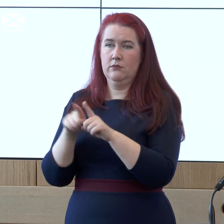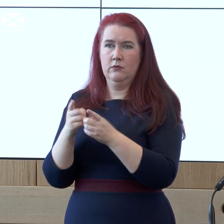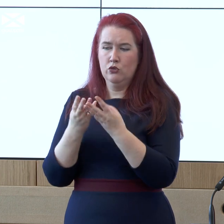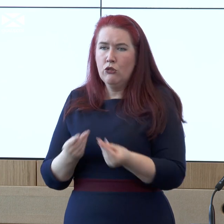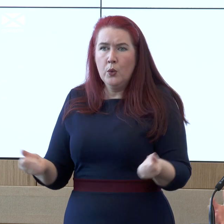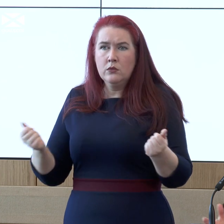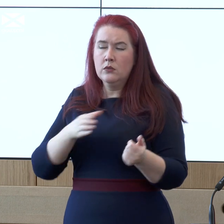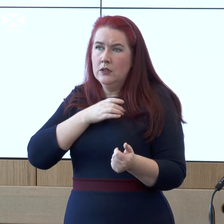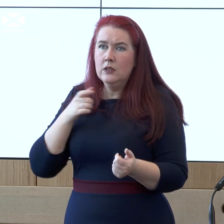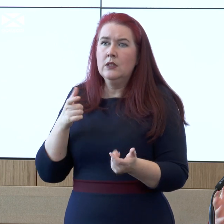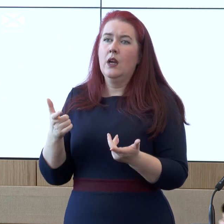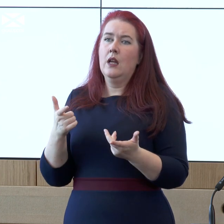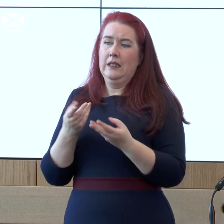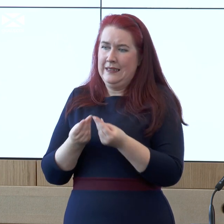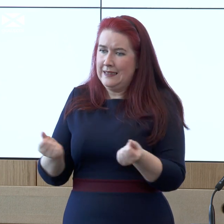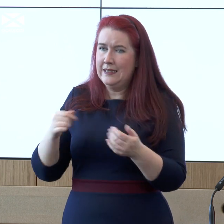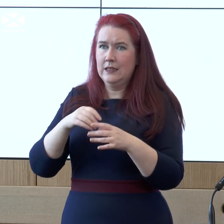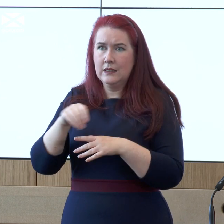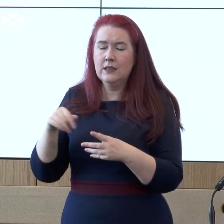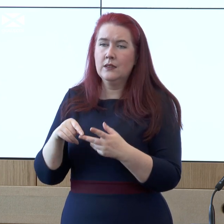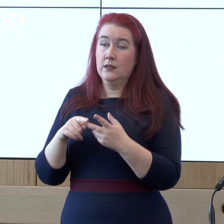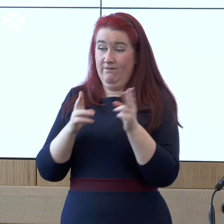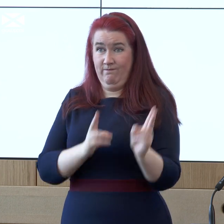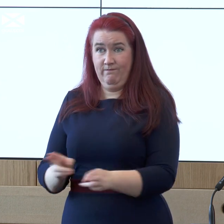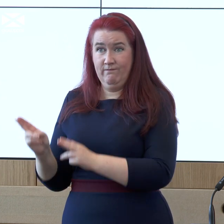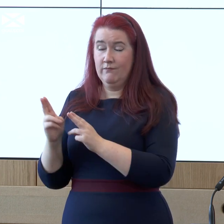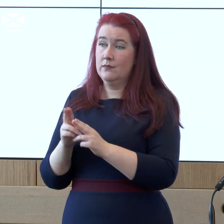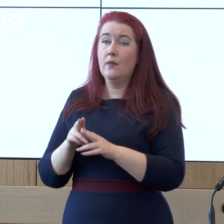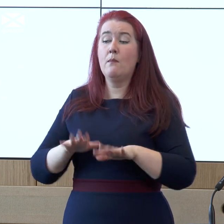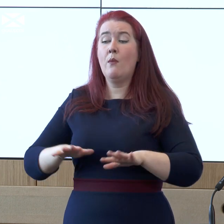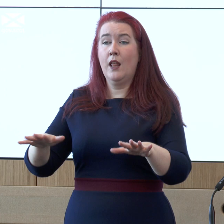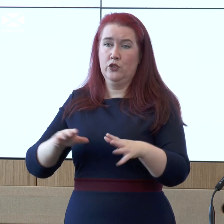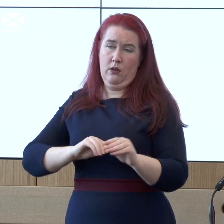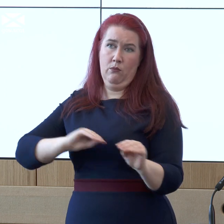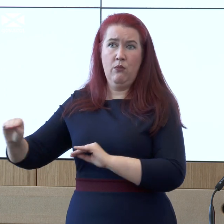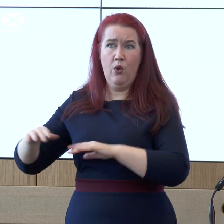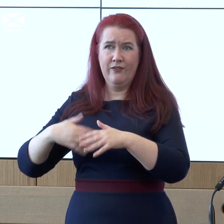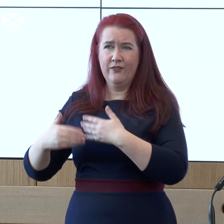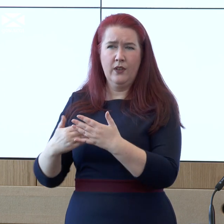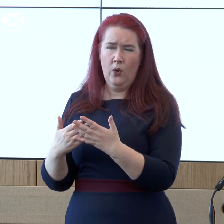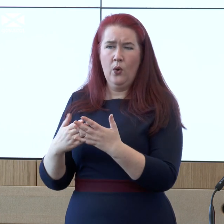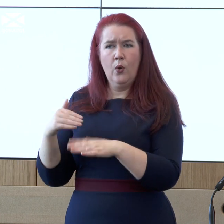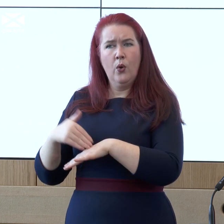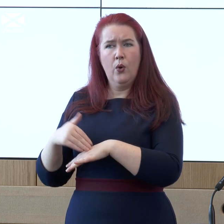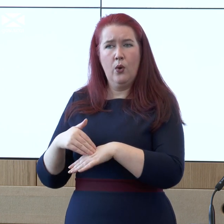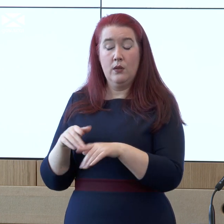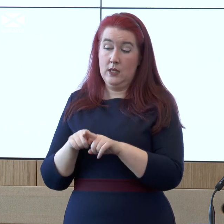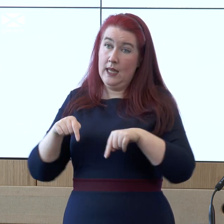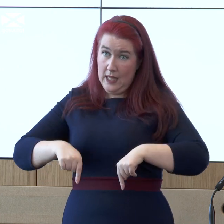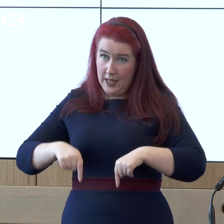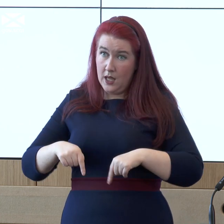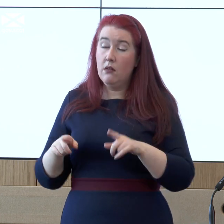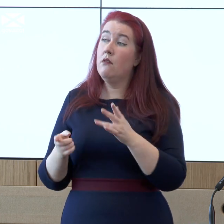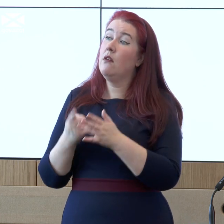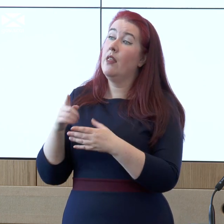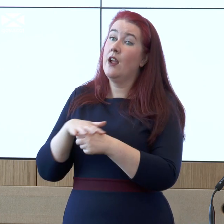floods, desertification, loss of life, and population displacement. Here, as in other areas, Scotland is seeking